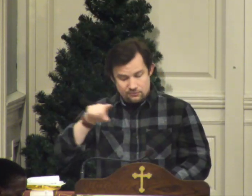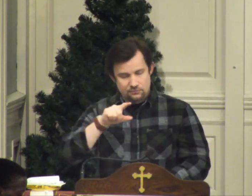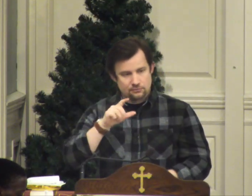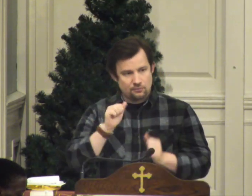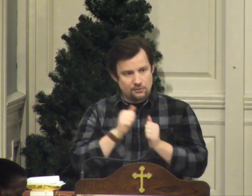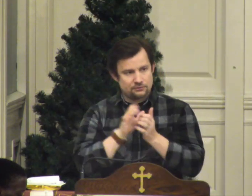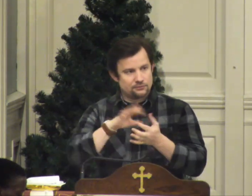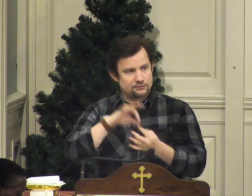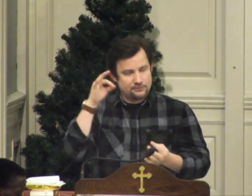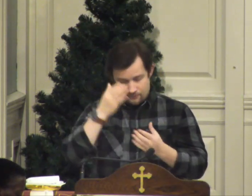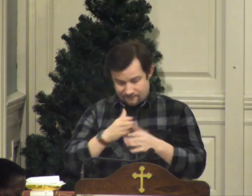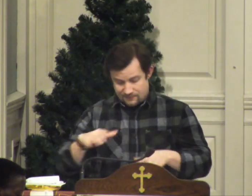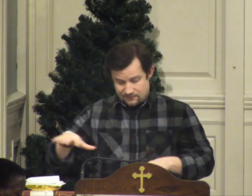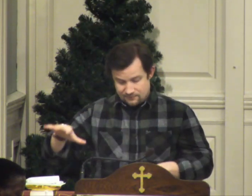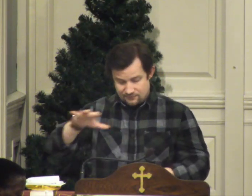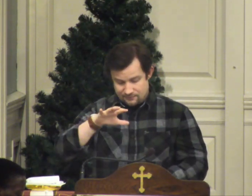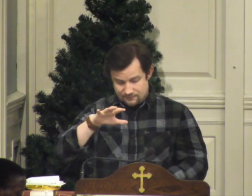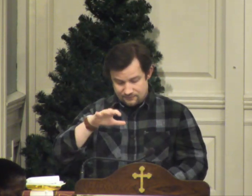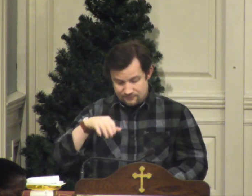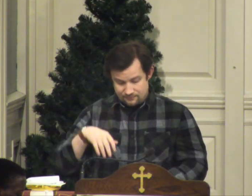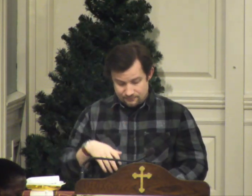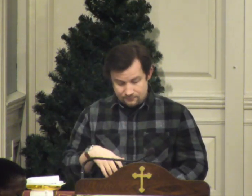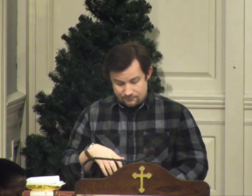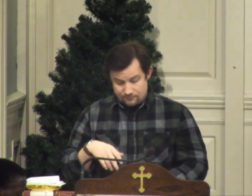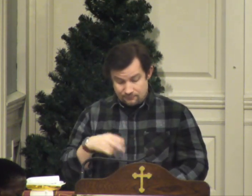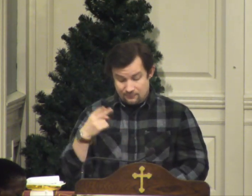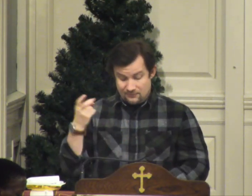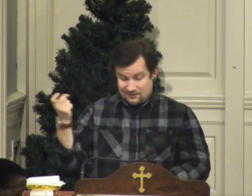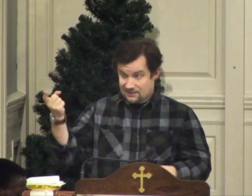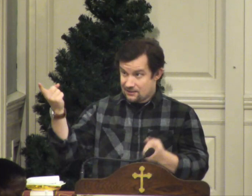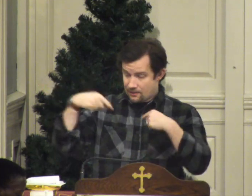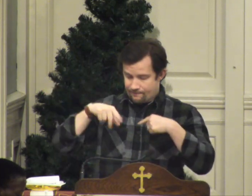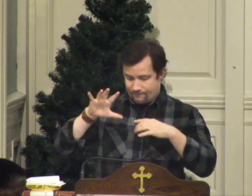divine recompense. He comes to save you.